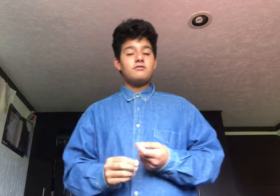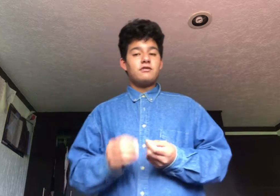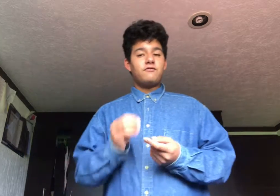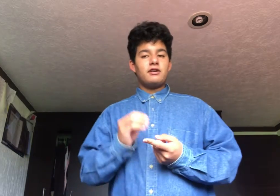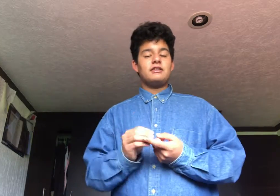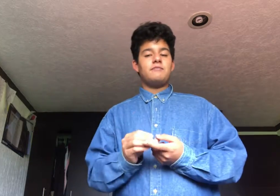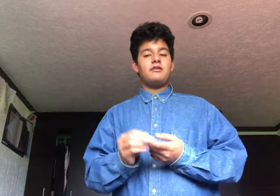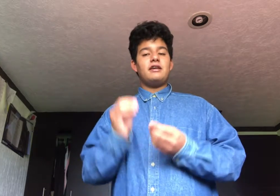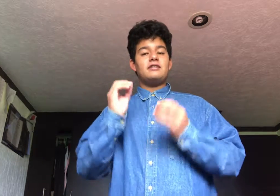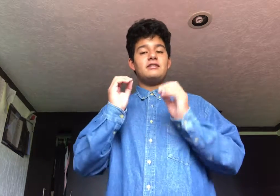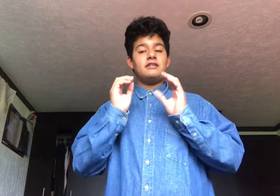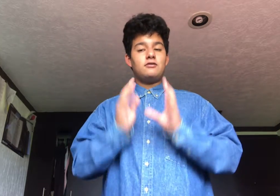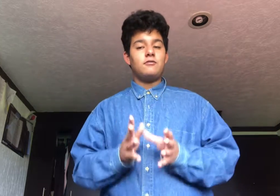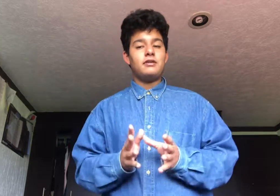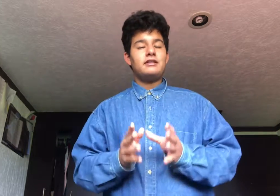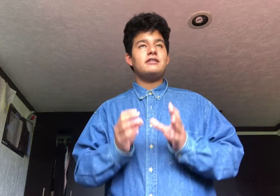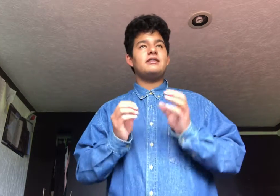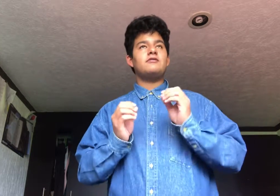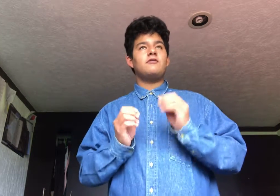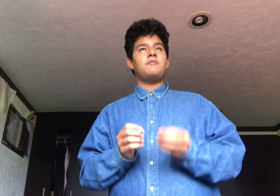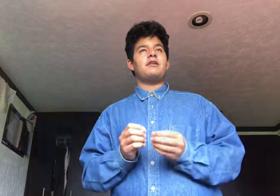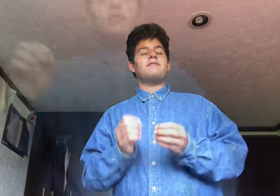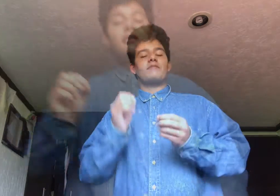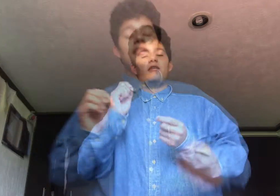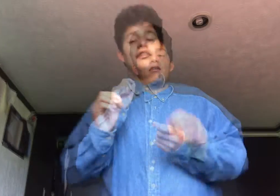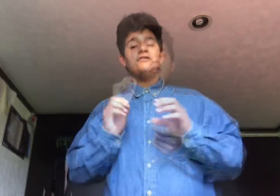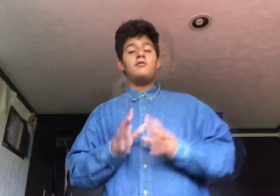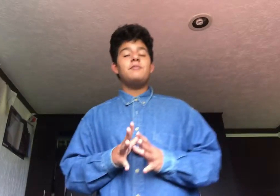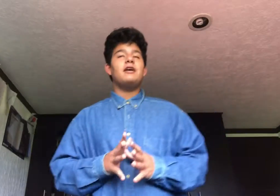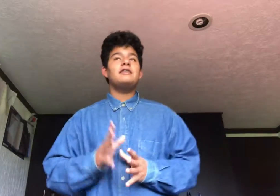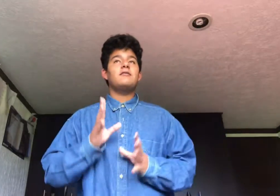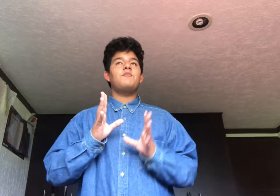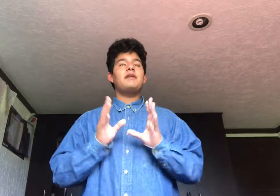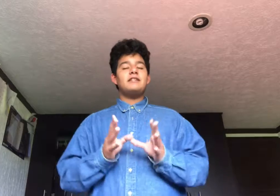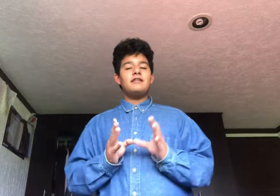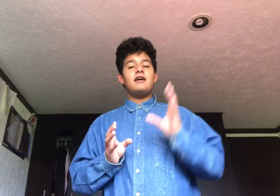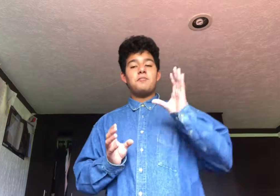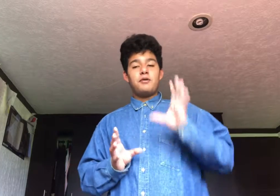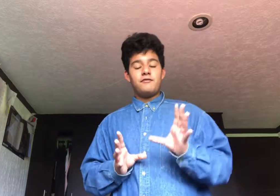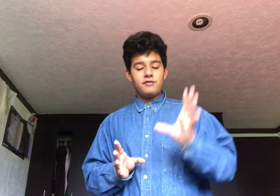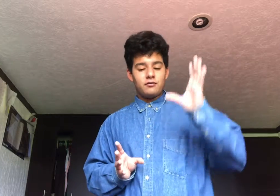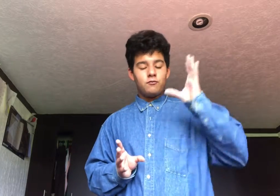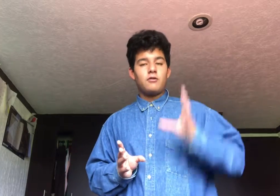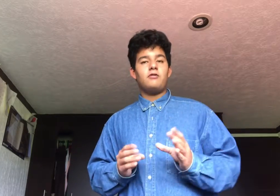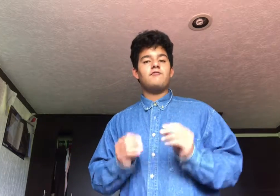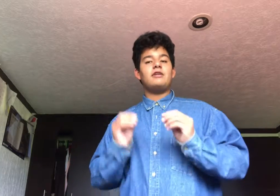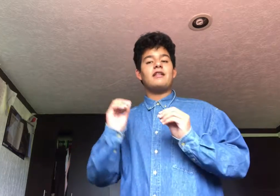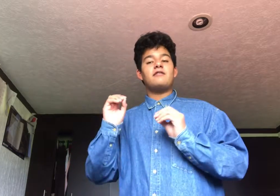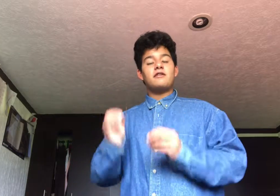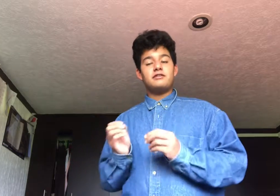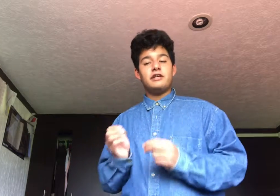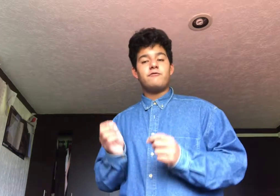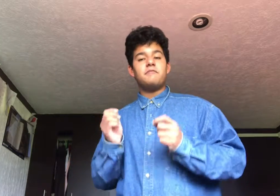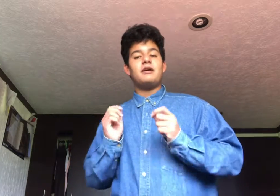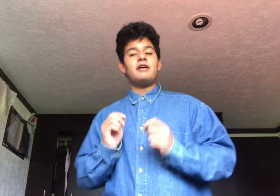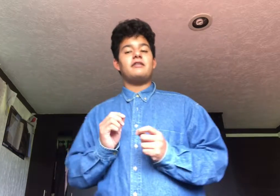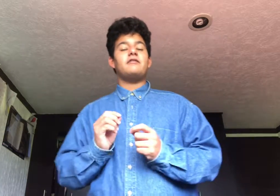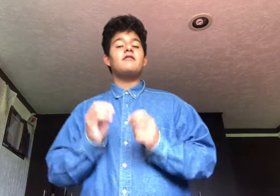one, for example, is dystopia. The dystopia is basically a perfect world with a dark secret behind it.